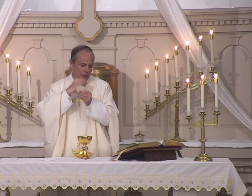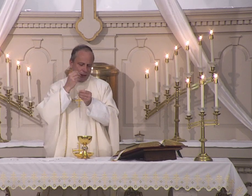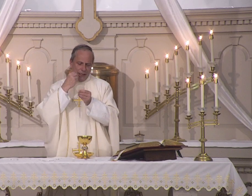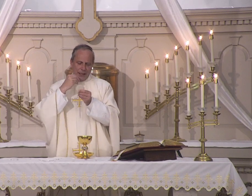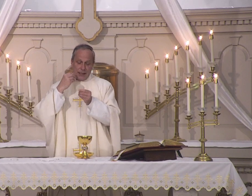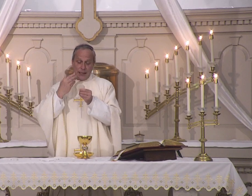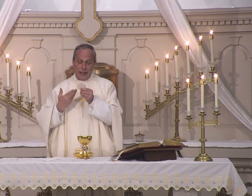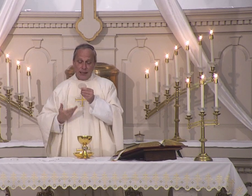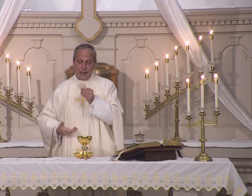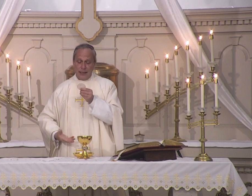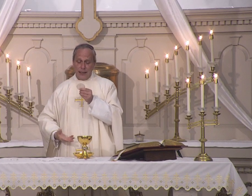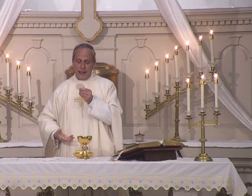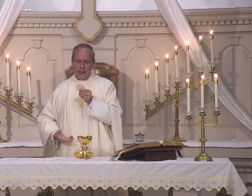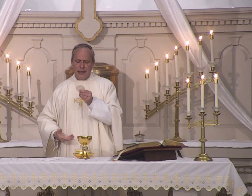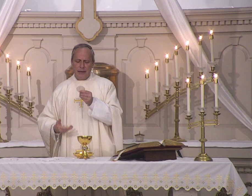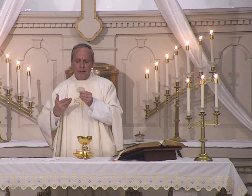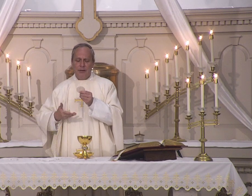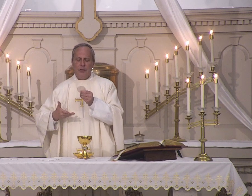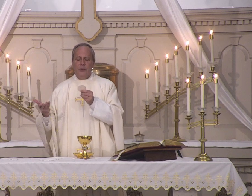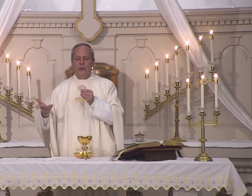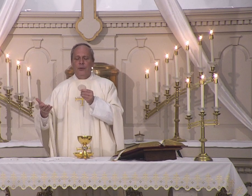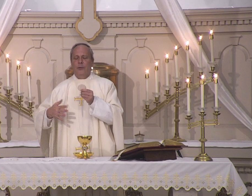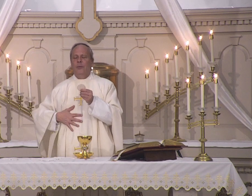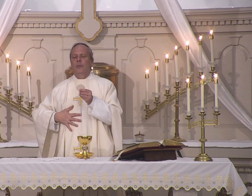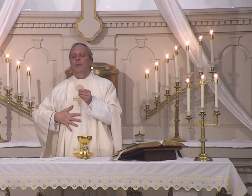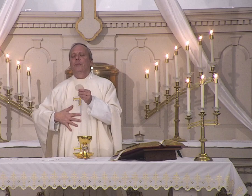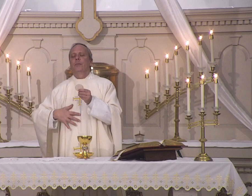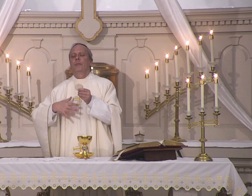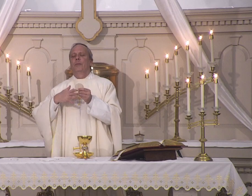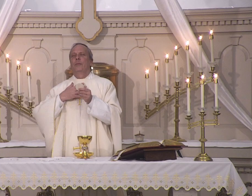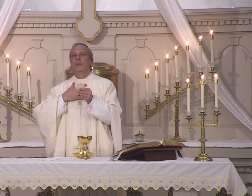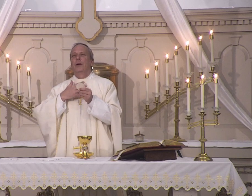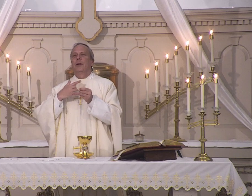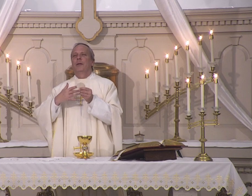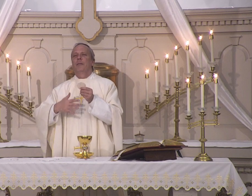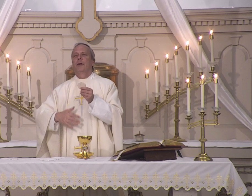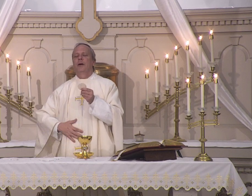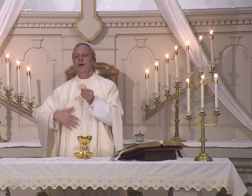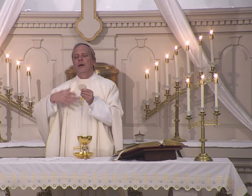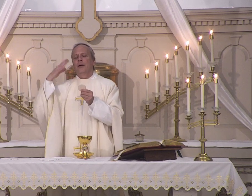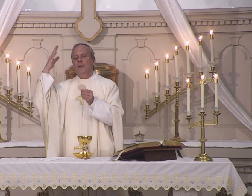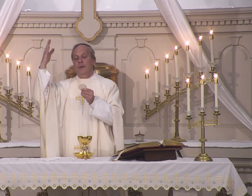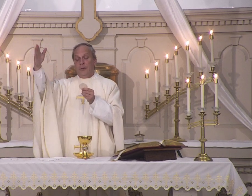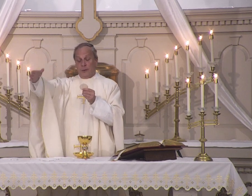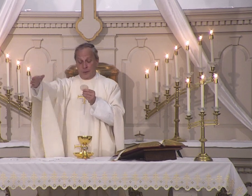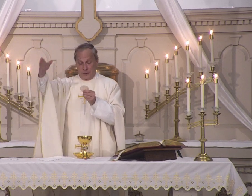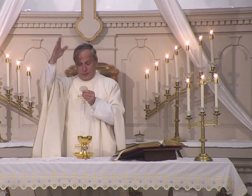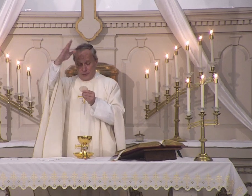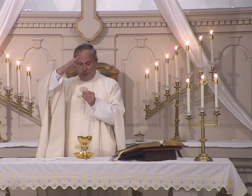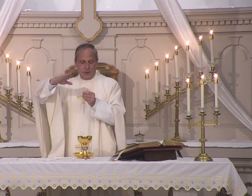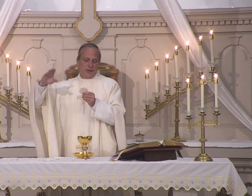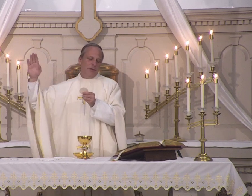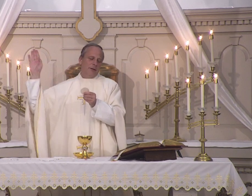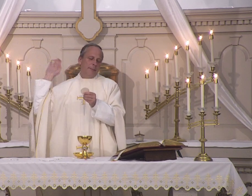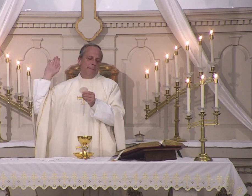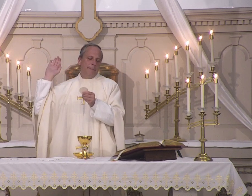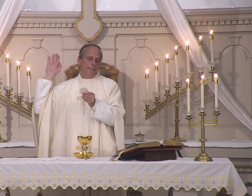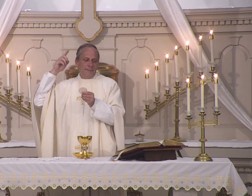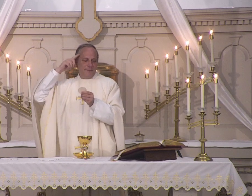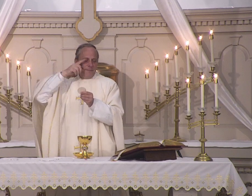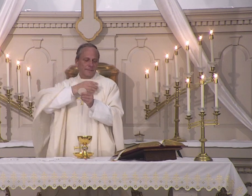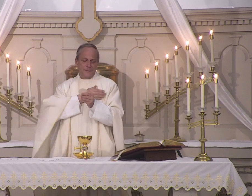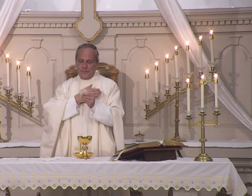Take this, all of you, and eat of it, for this is my body, which will be given